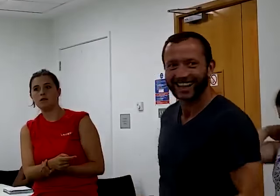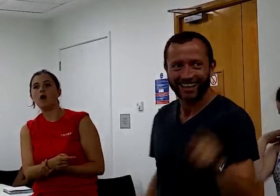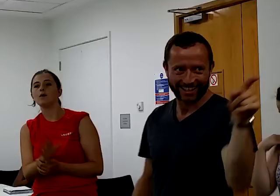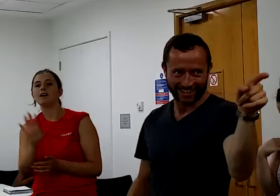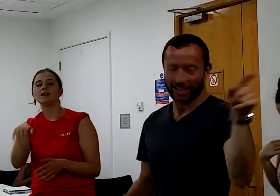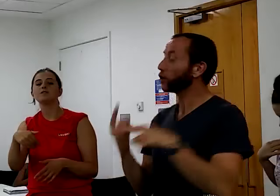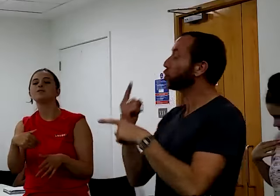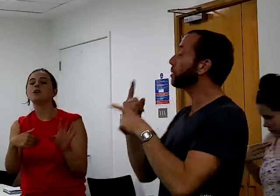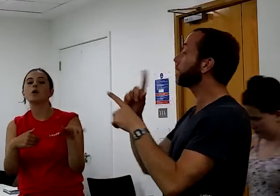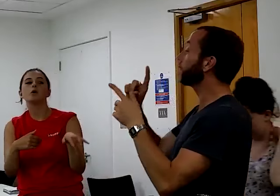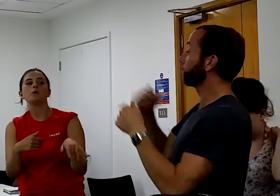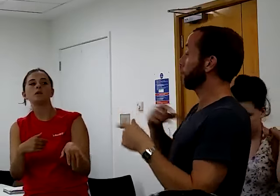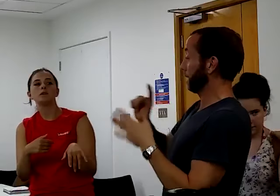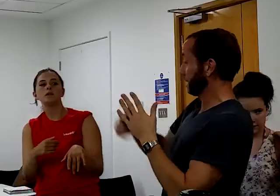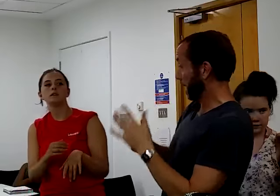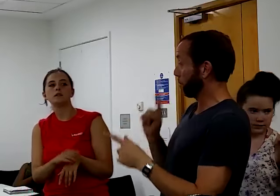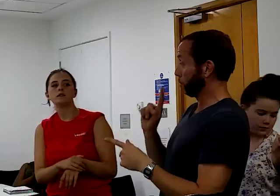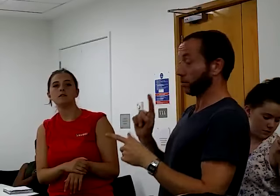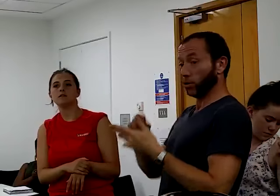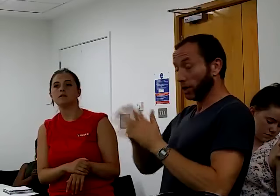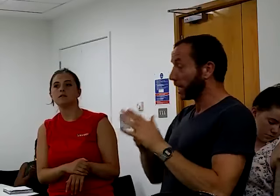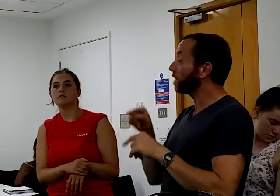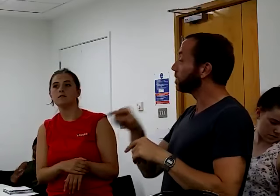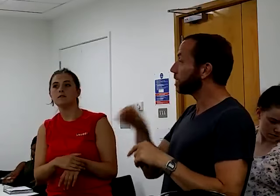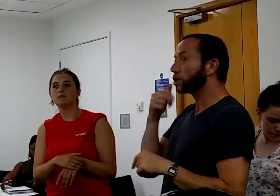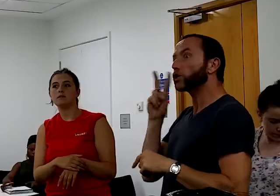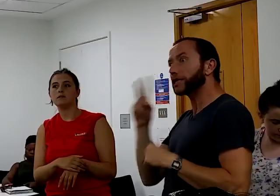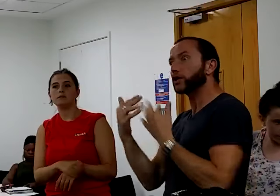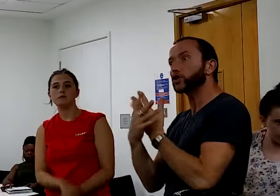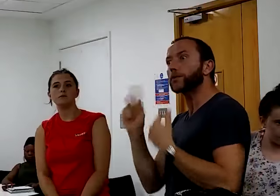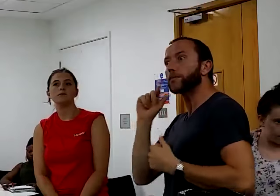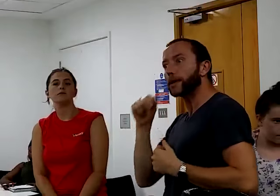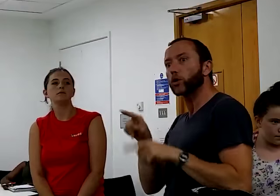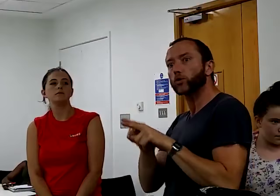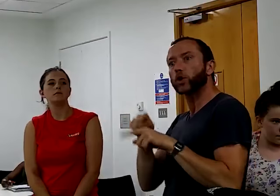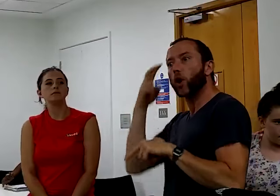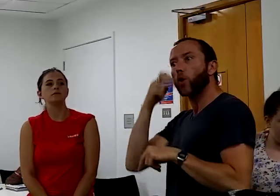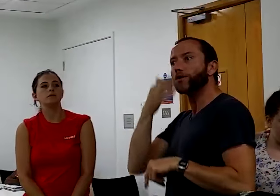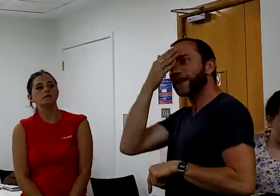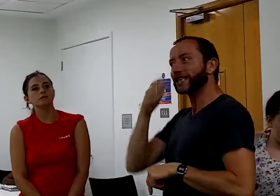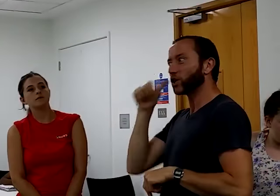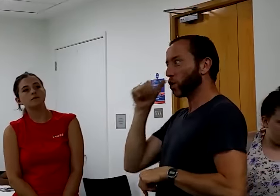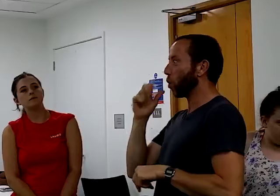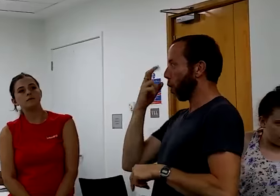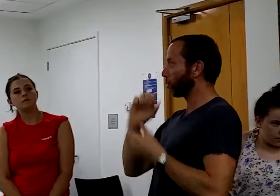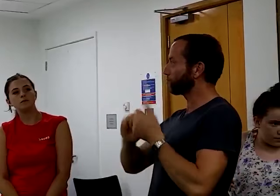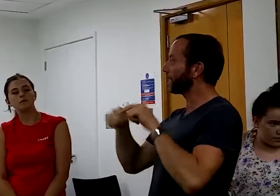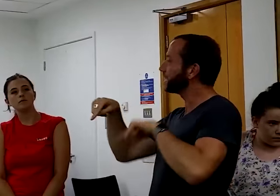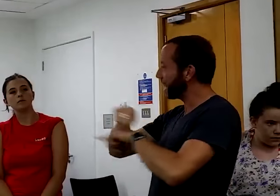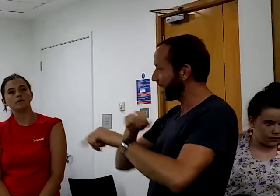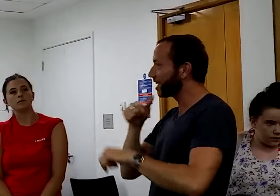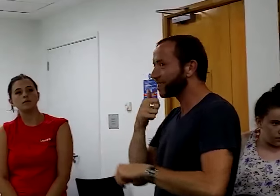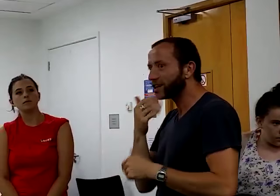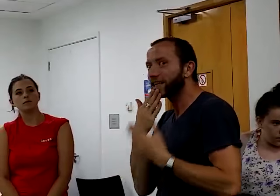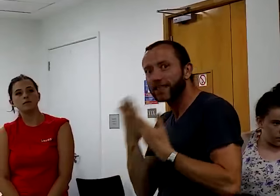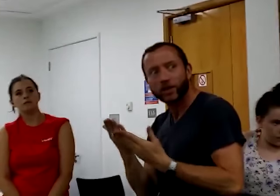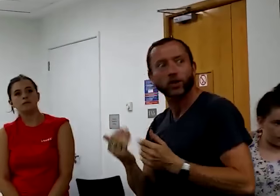It's very nice to see so many people and see some old friends as well here. But